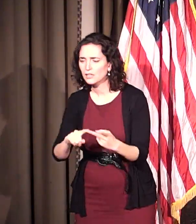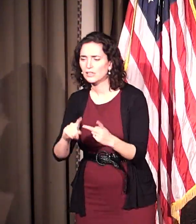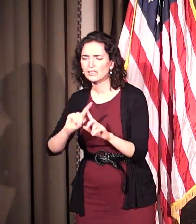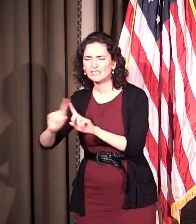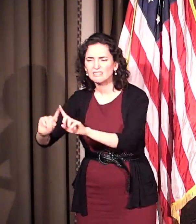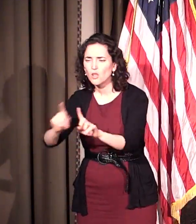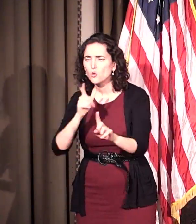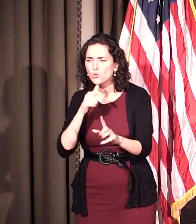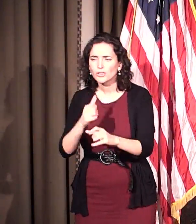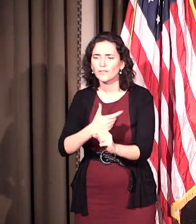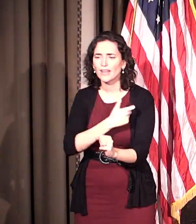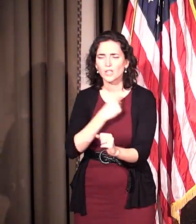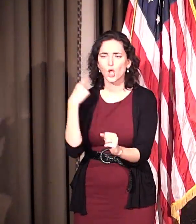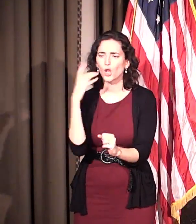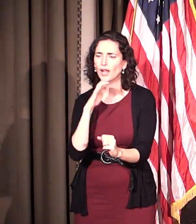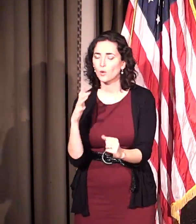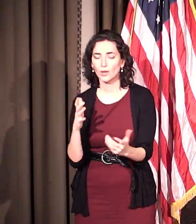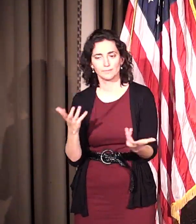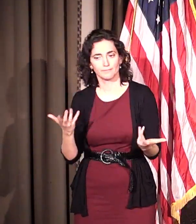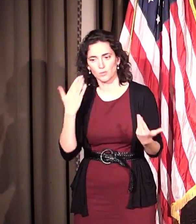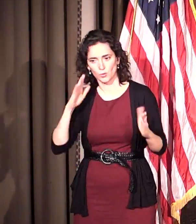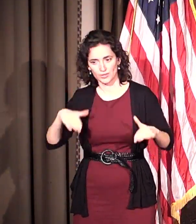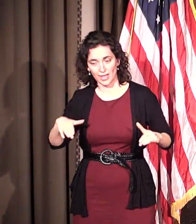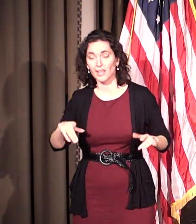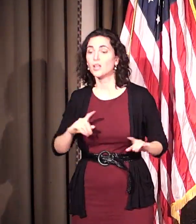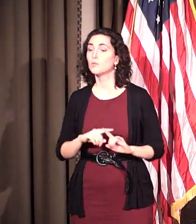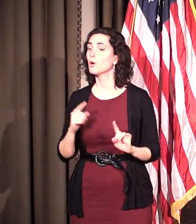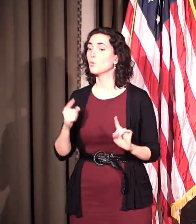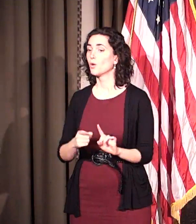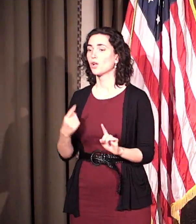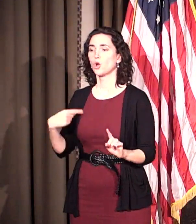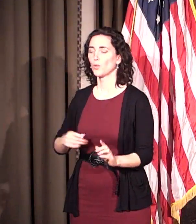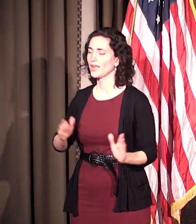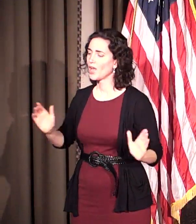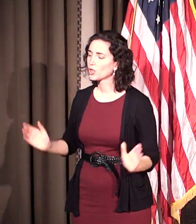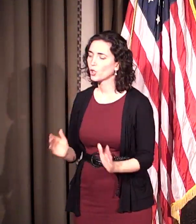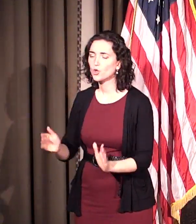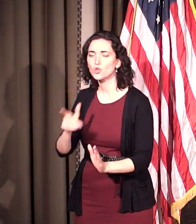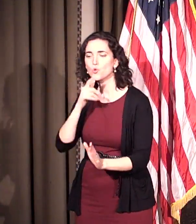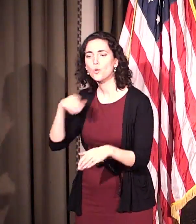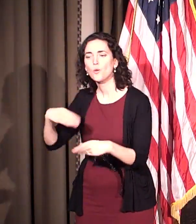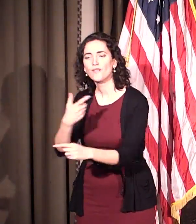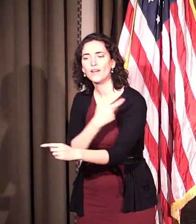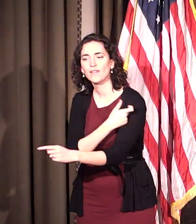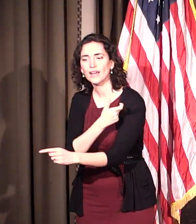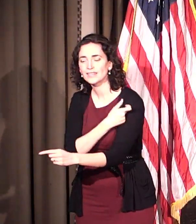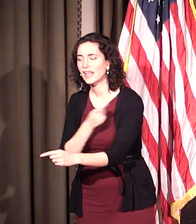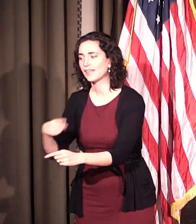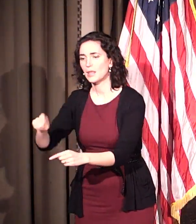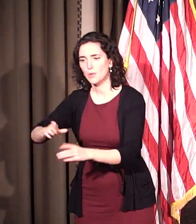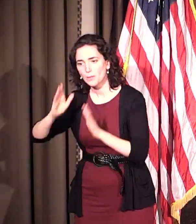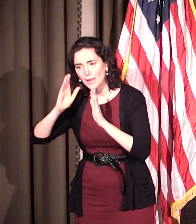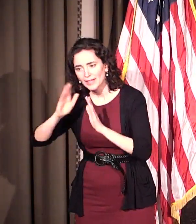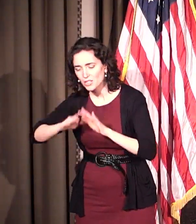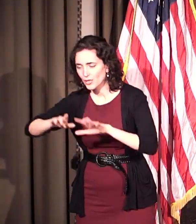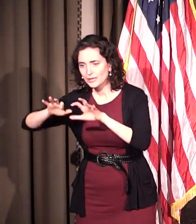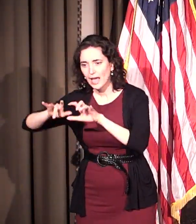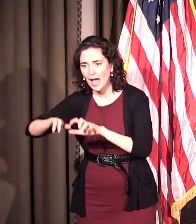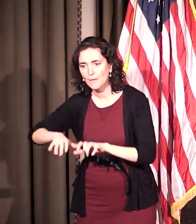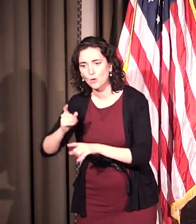no question. A big part of that is encouraging our vaccine providers to pay more attention to the data that gets entered. This is important